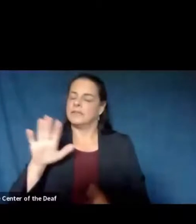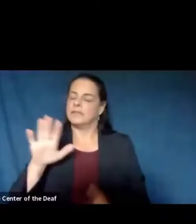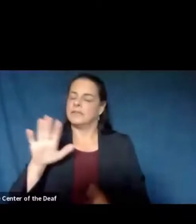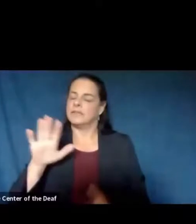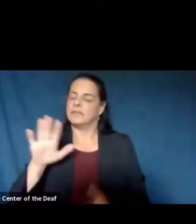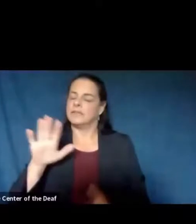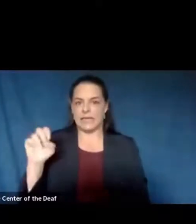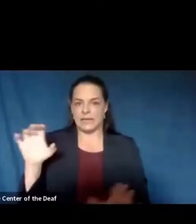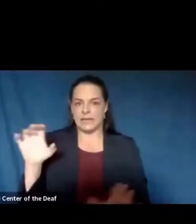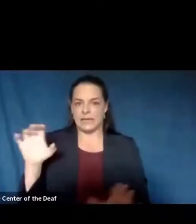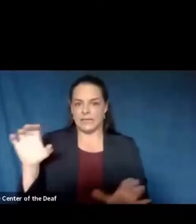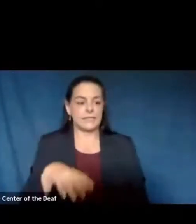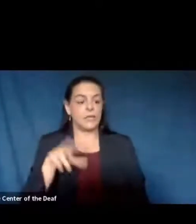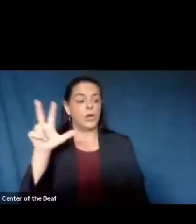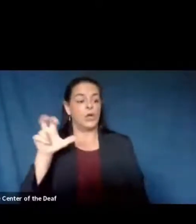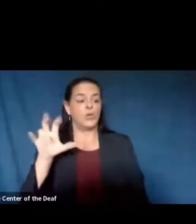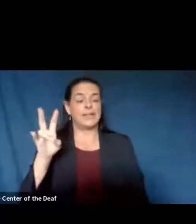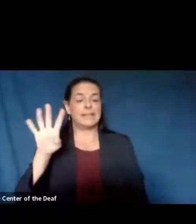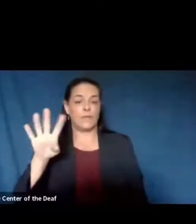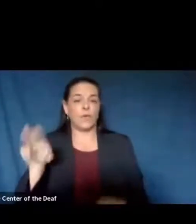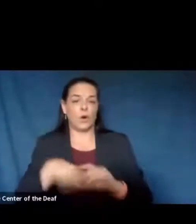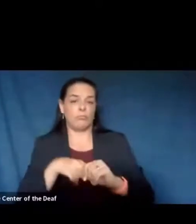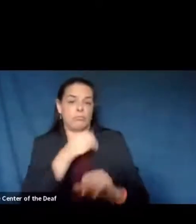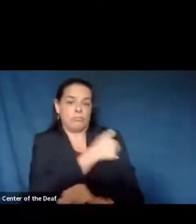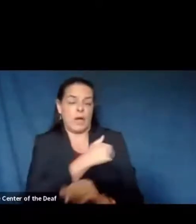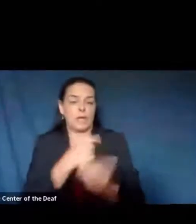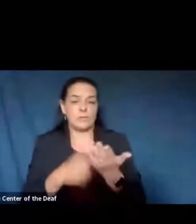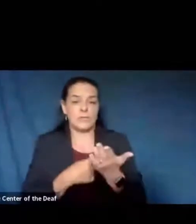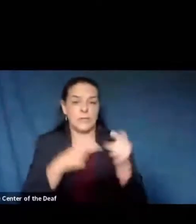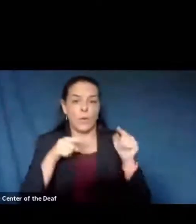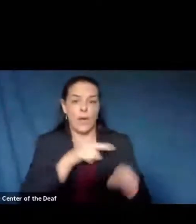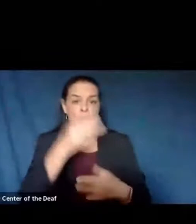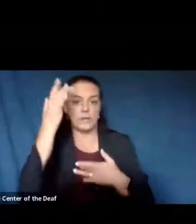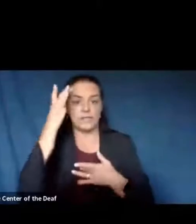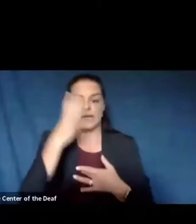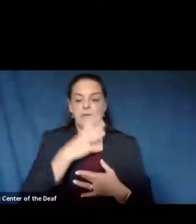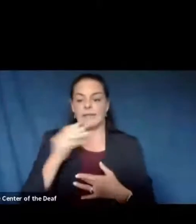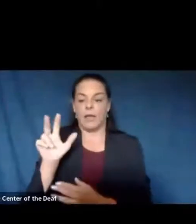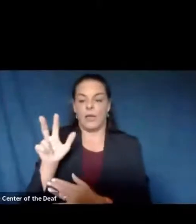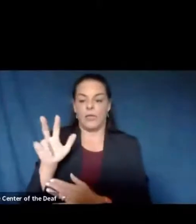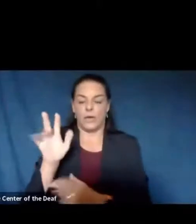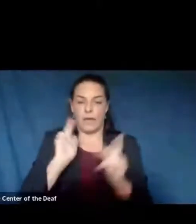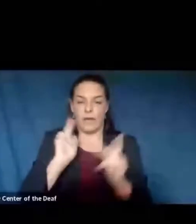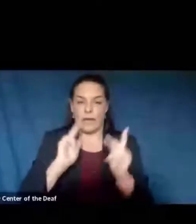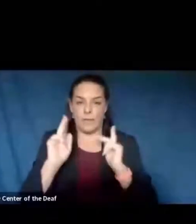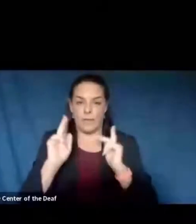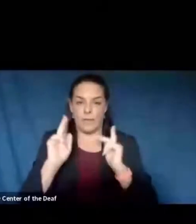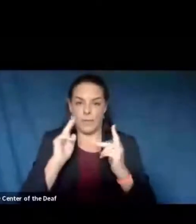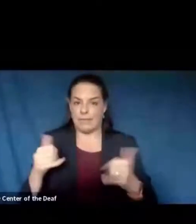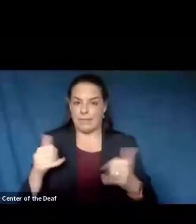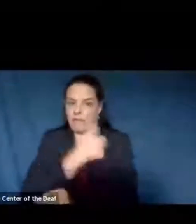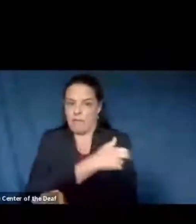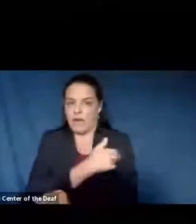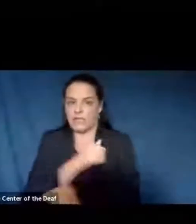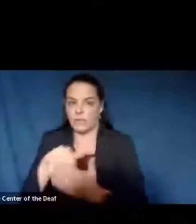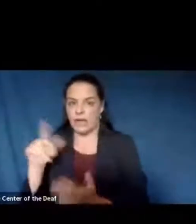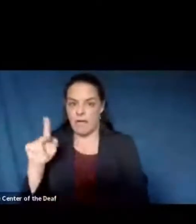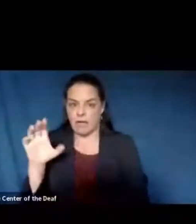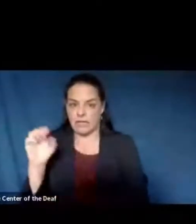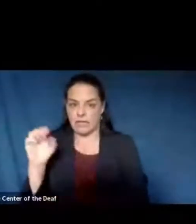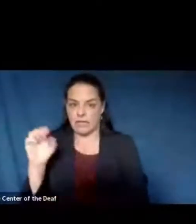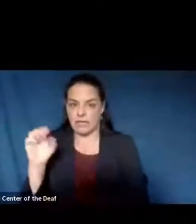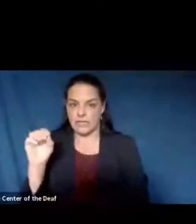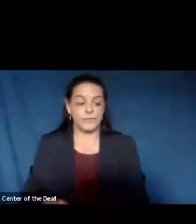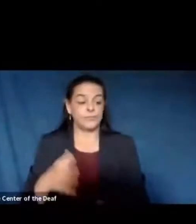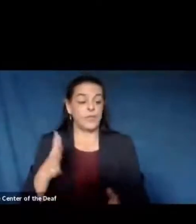374 have been hospitalized at some point in their illness, and 35 Knox County residents are currently hospitalized.